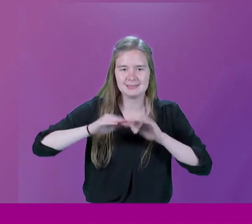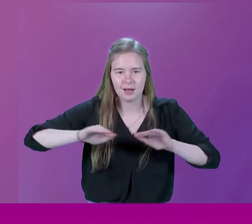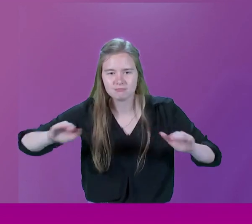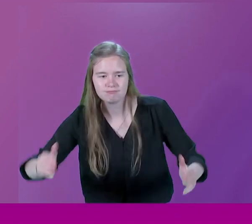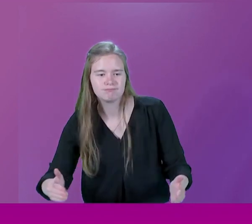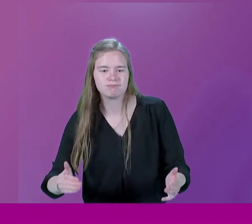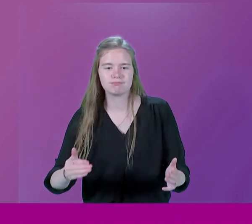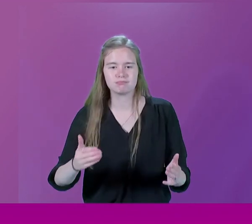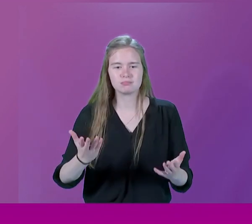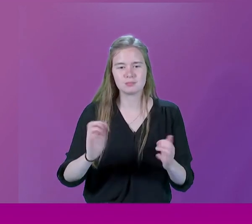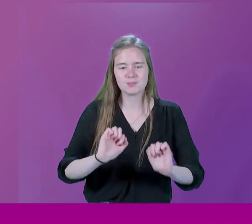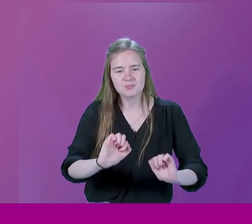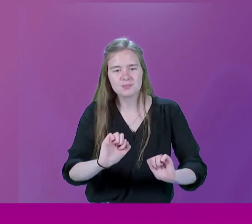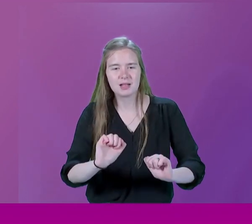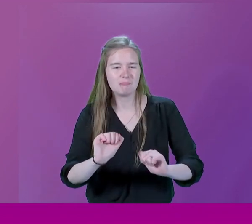are